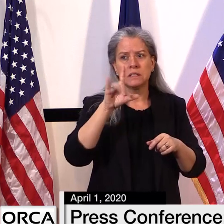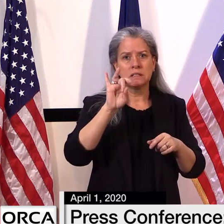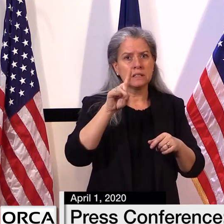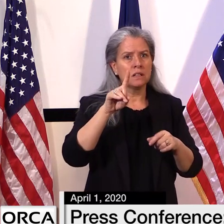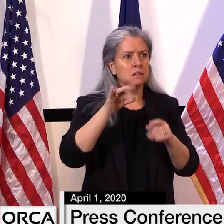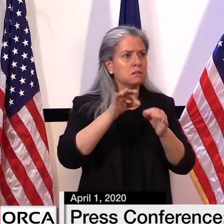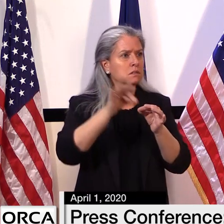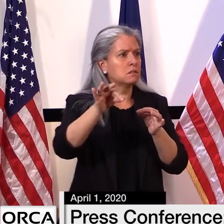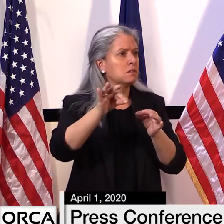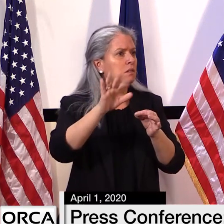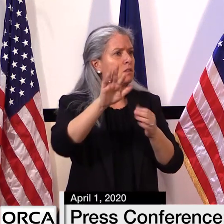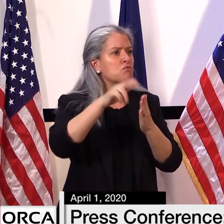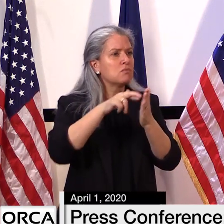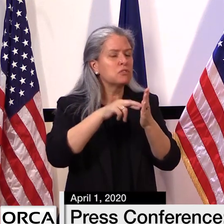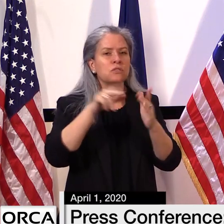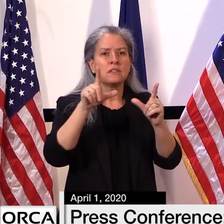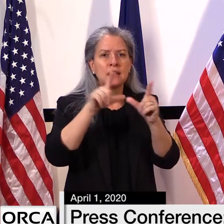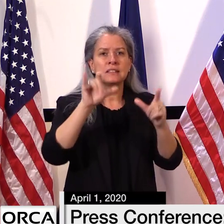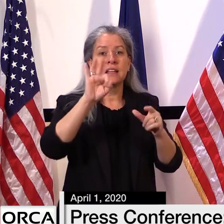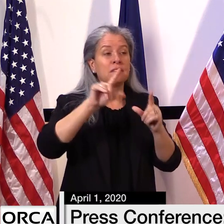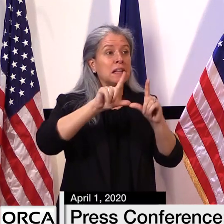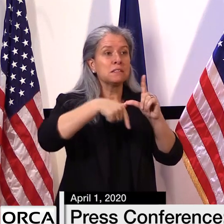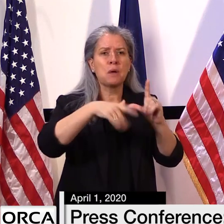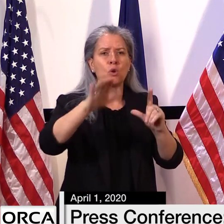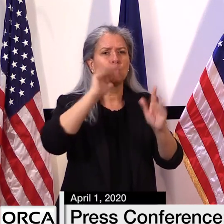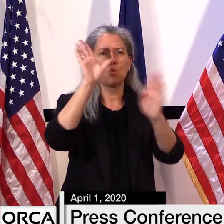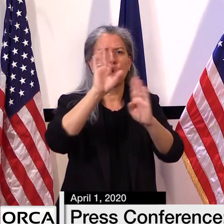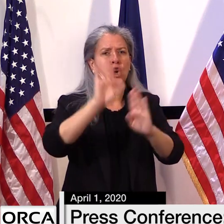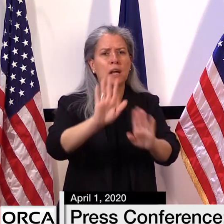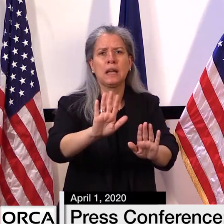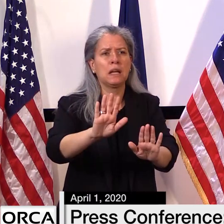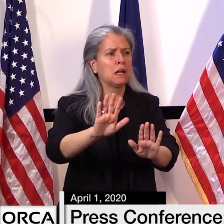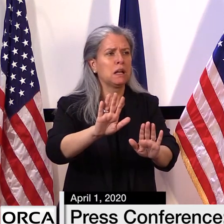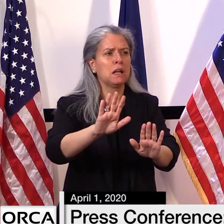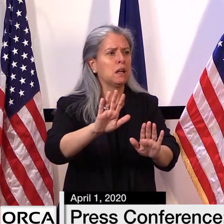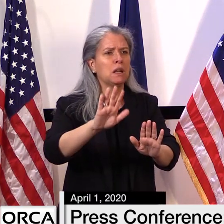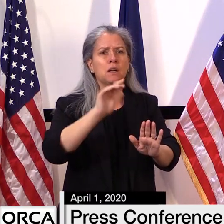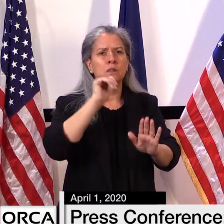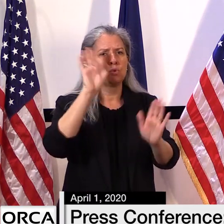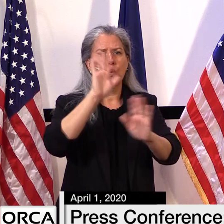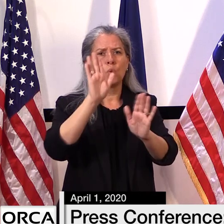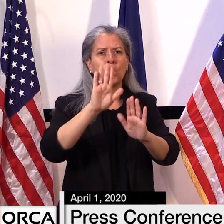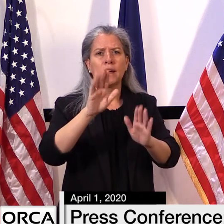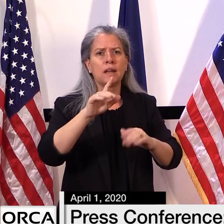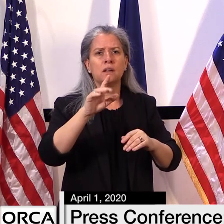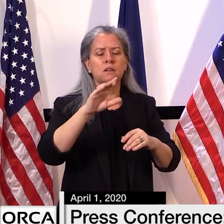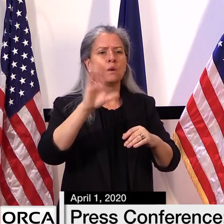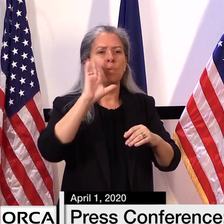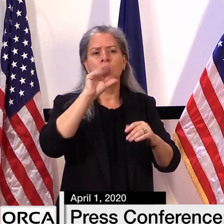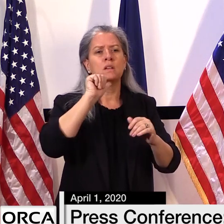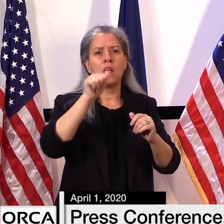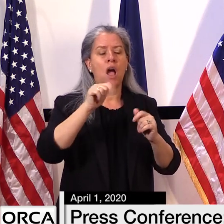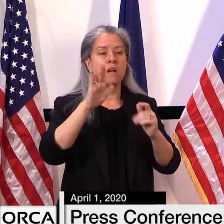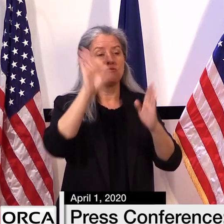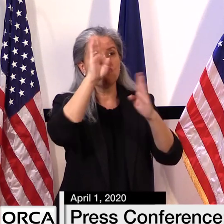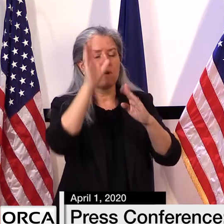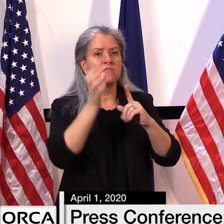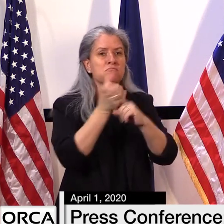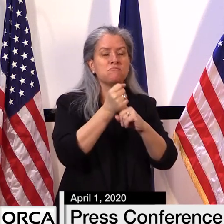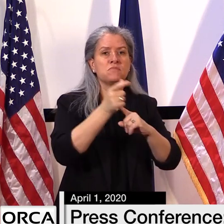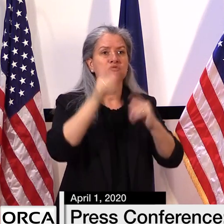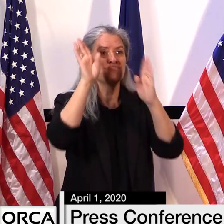the registrations, licenses, and renewals by 90 days. So for those of you who are concerned about